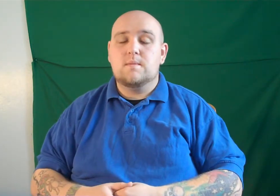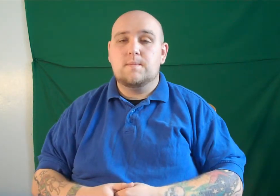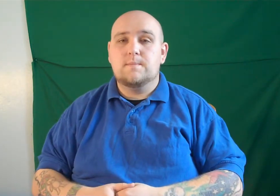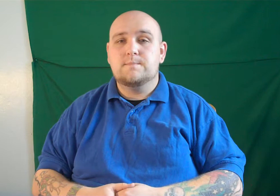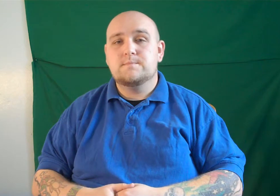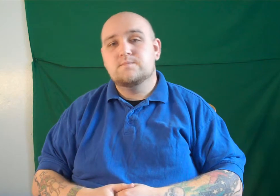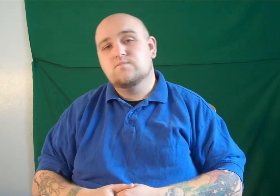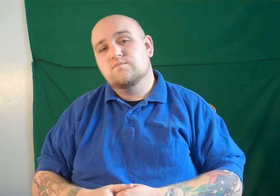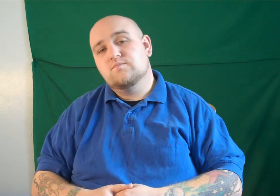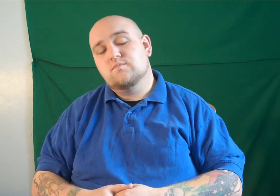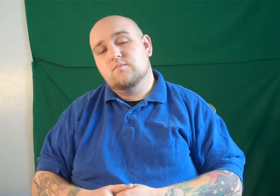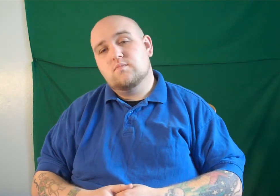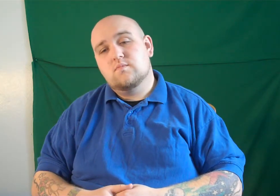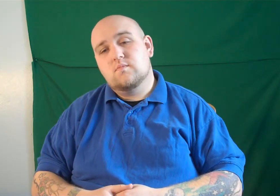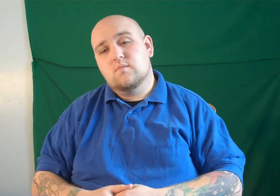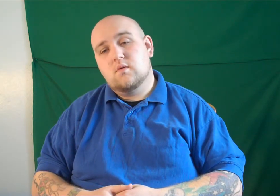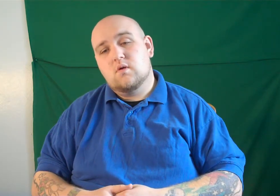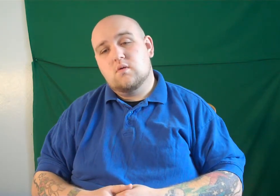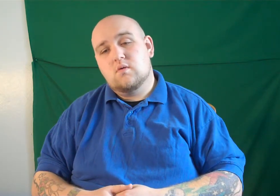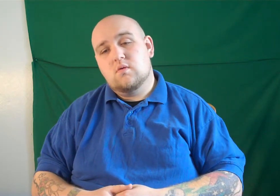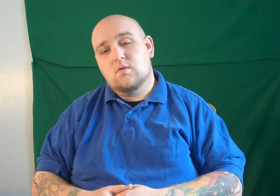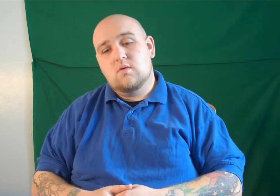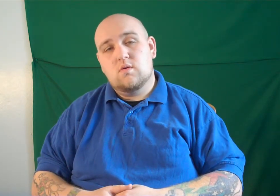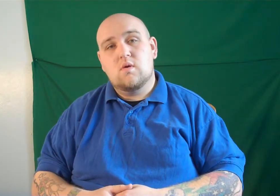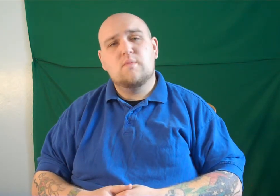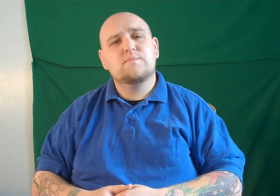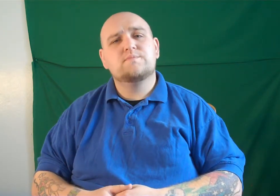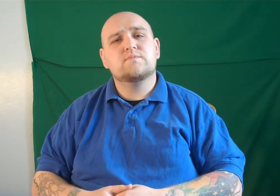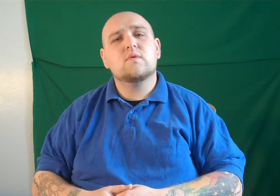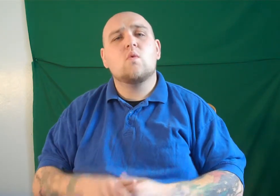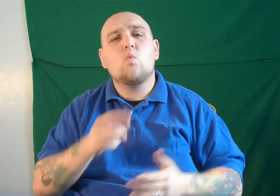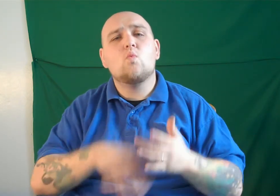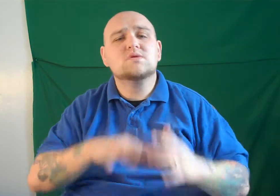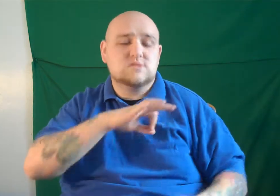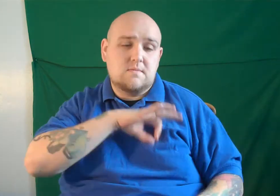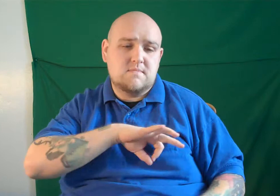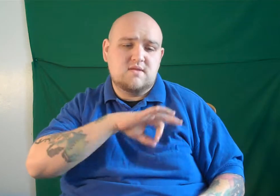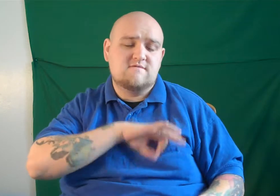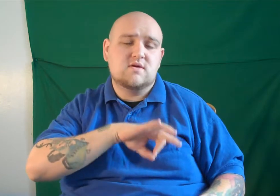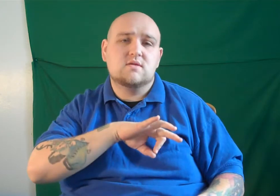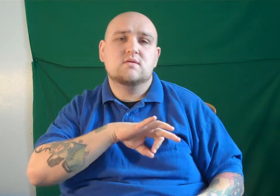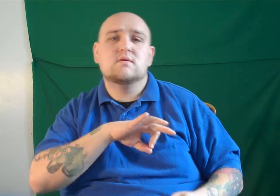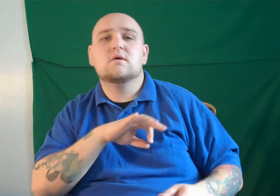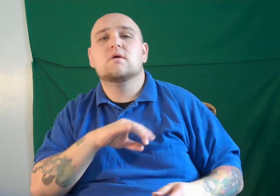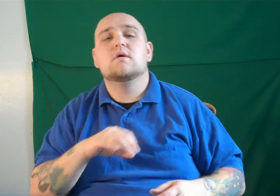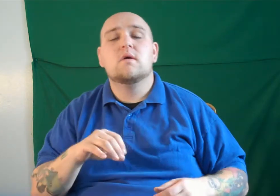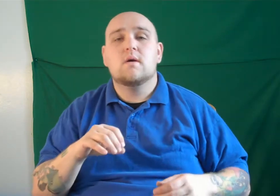is the benefits? What are the benefits of being involved of professional organizations? What are